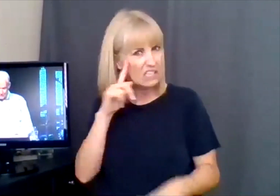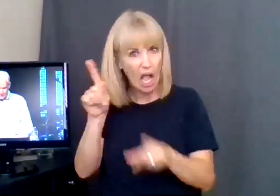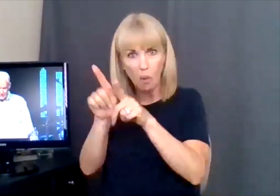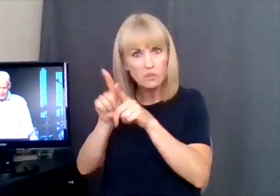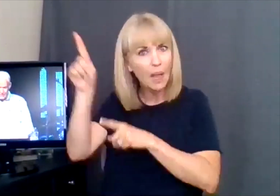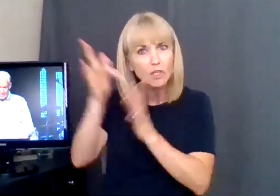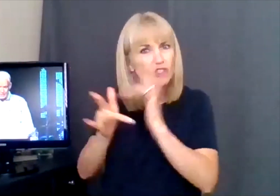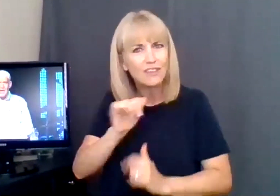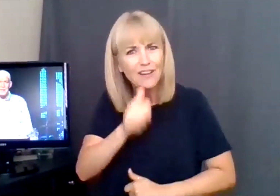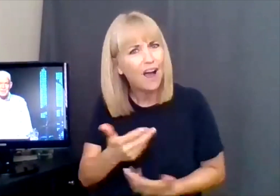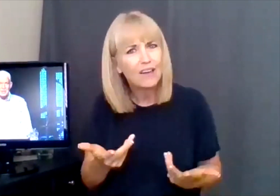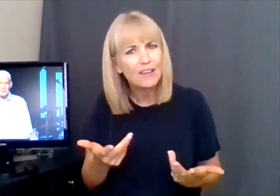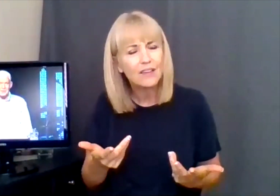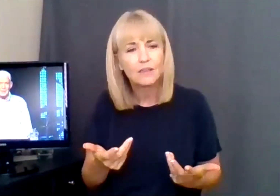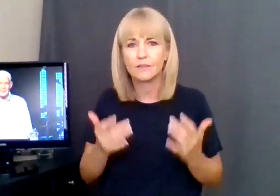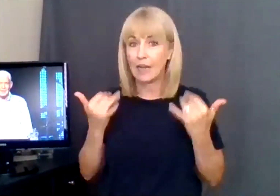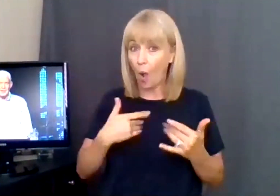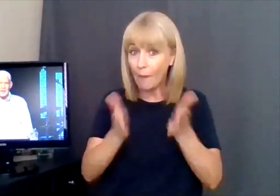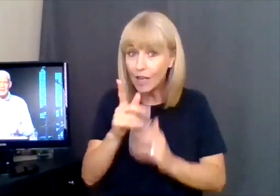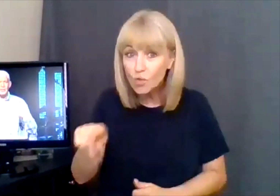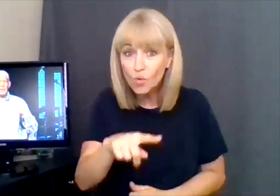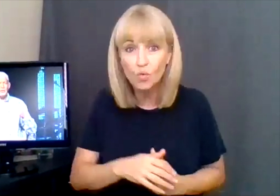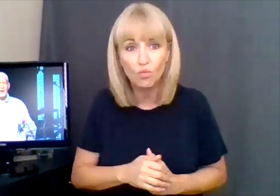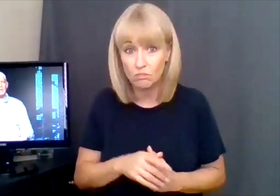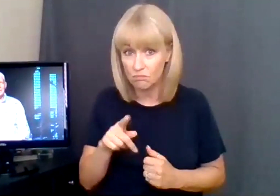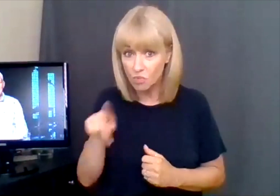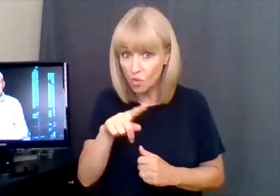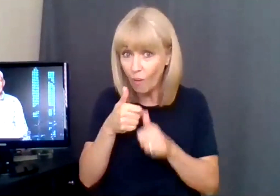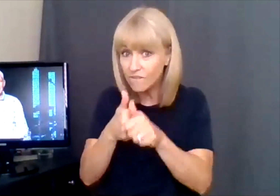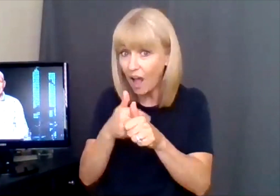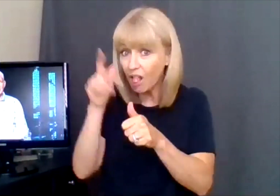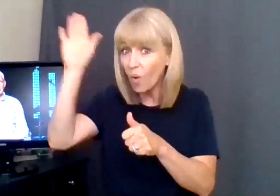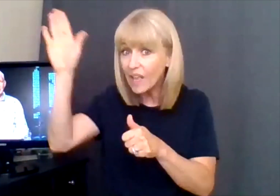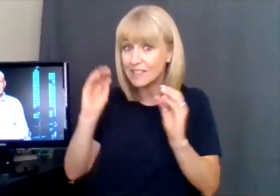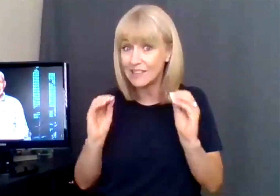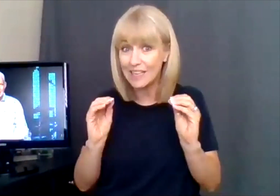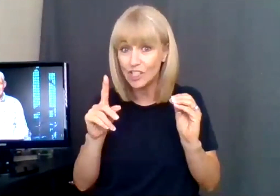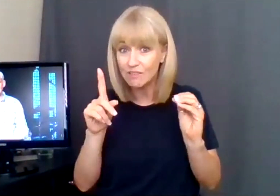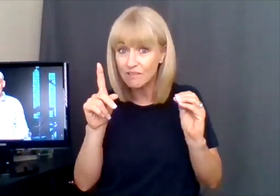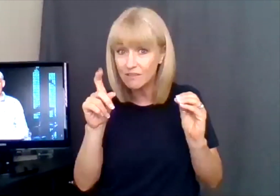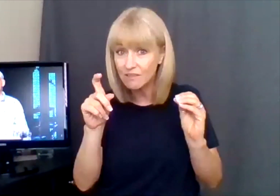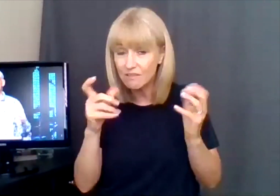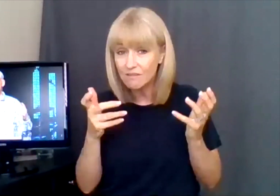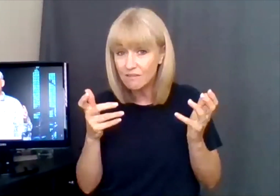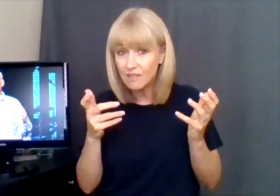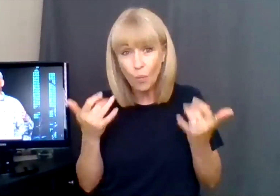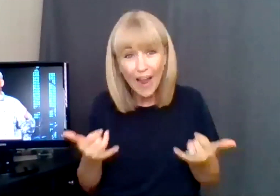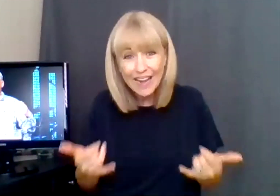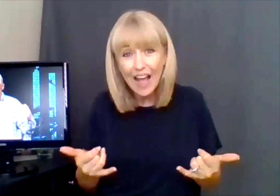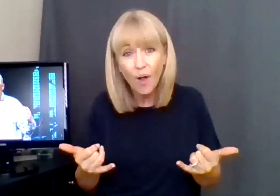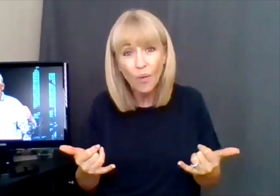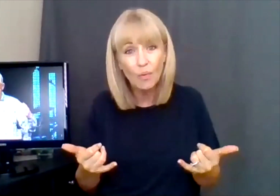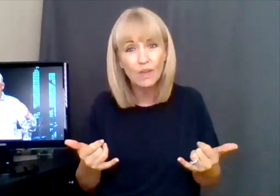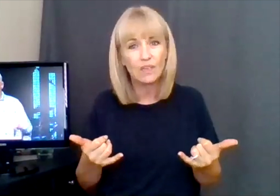speaking at all. But how about you? How about you? Are you following the teachings of Jesus in this day, right now,